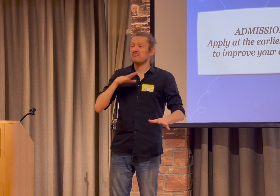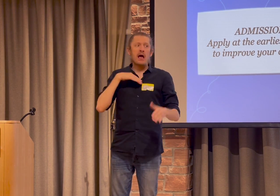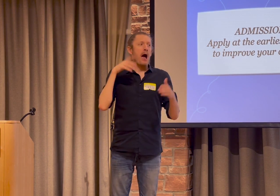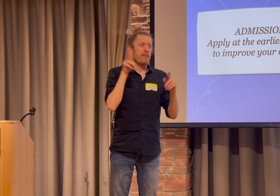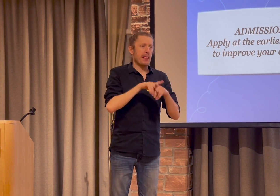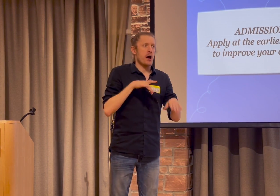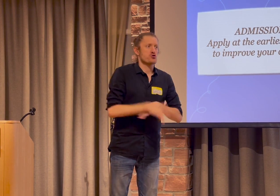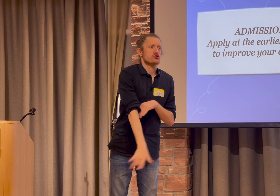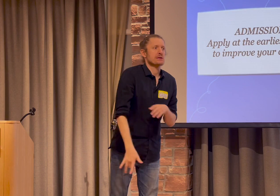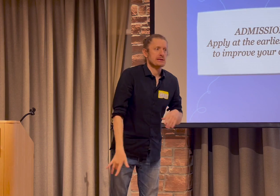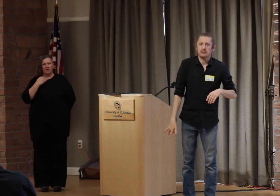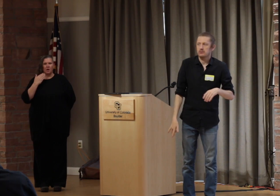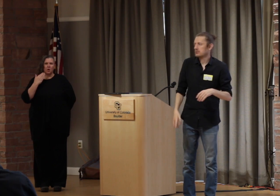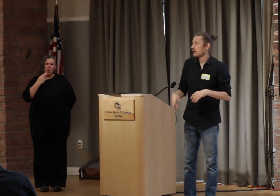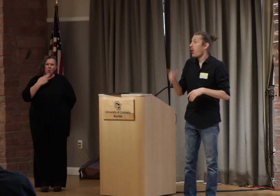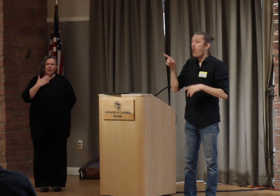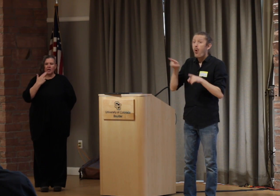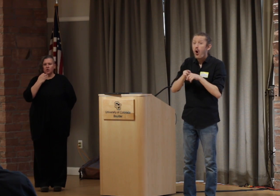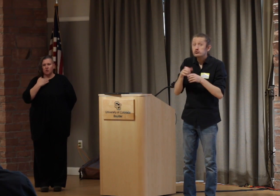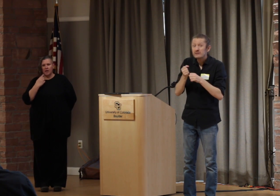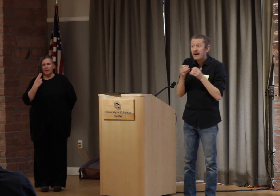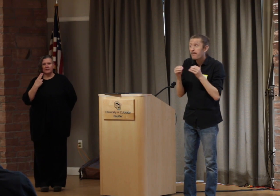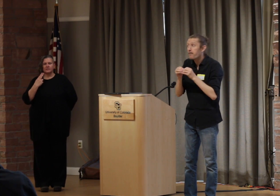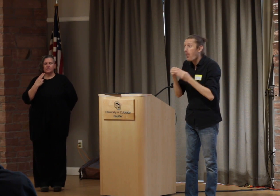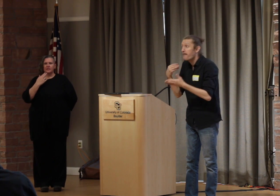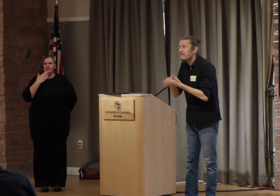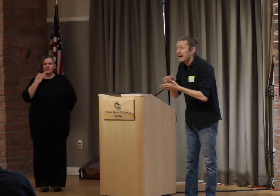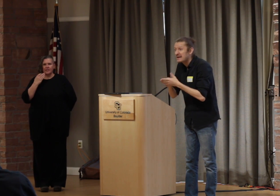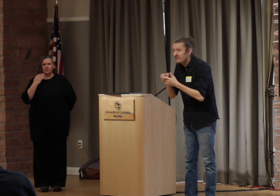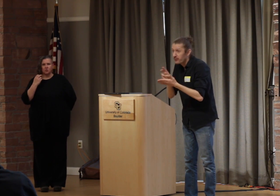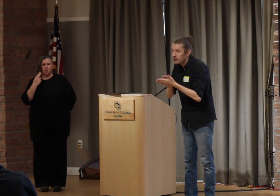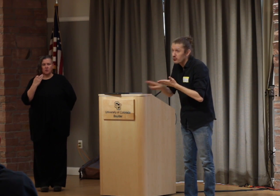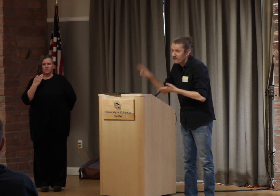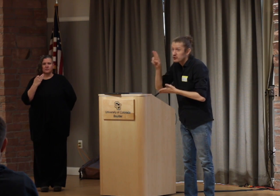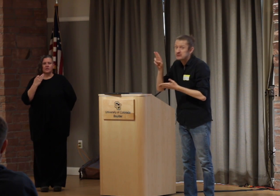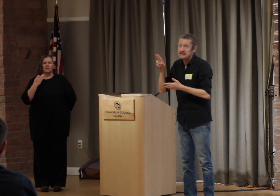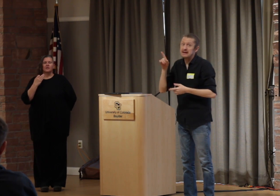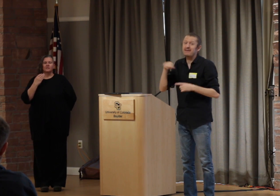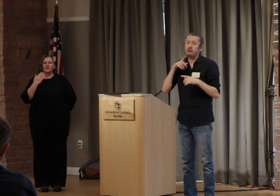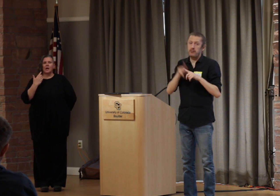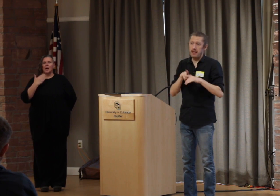So if you have okay grades, okay test scores, apply early.